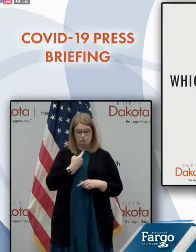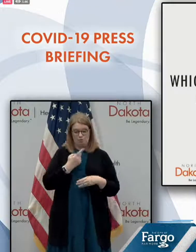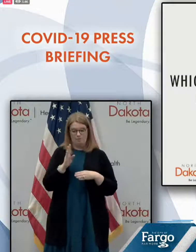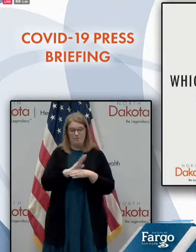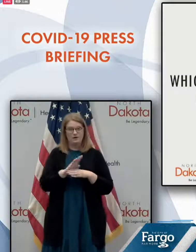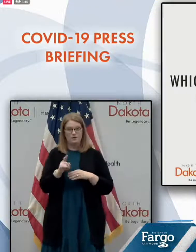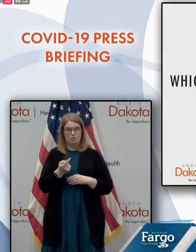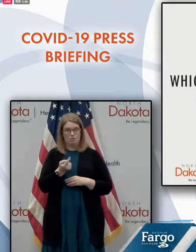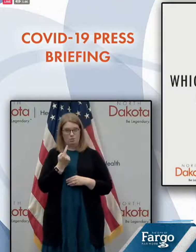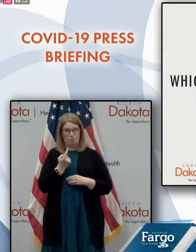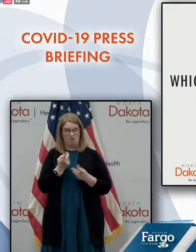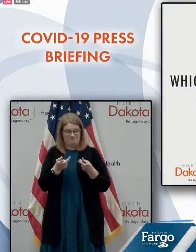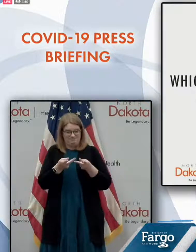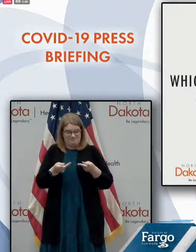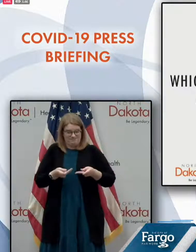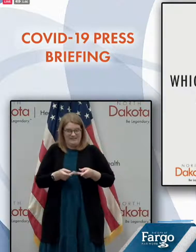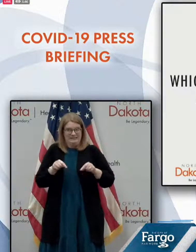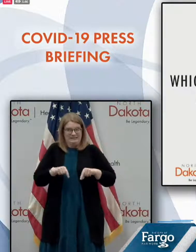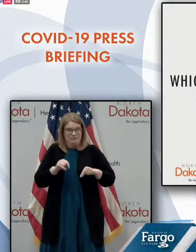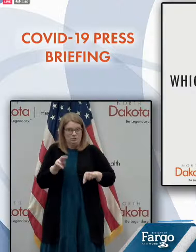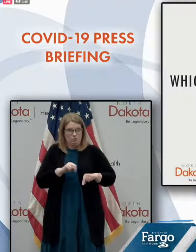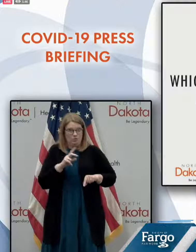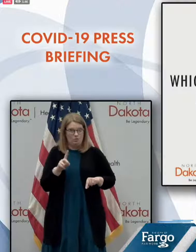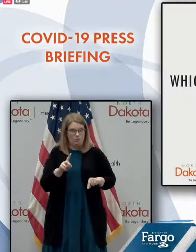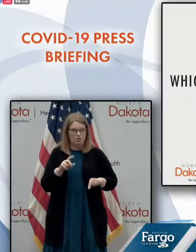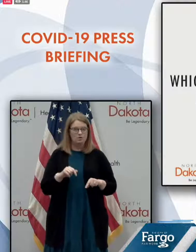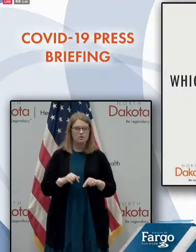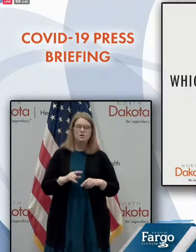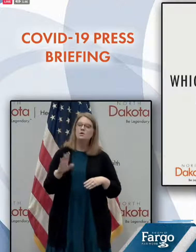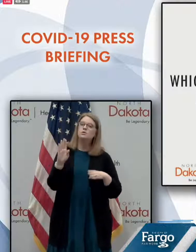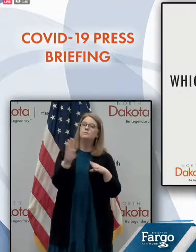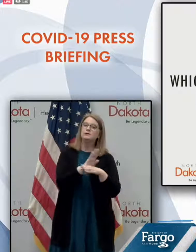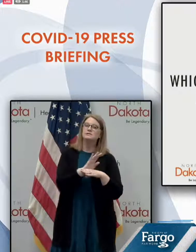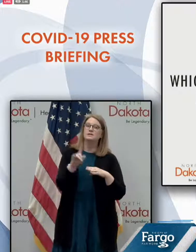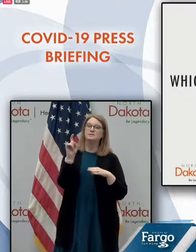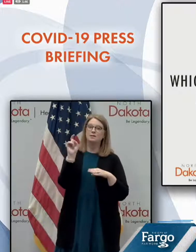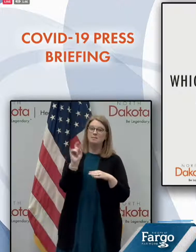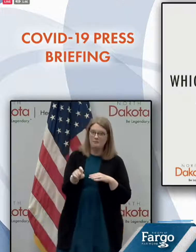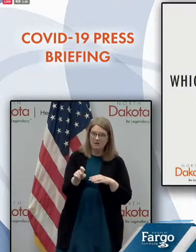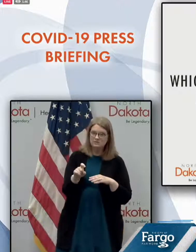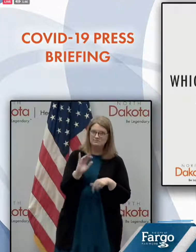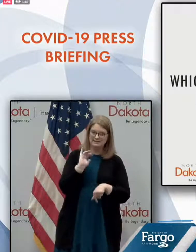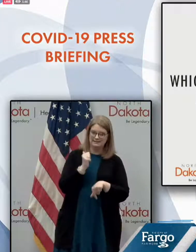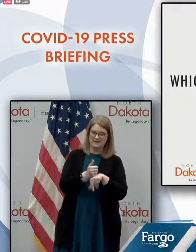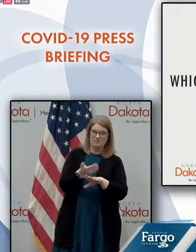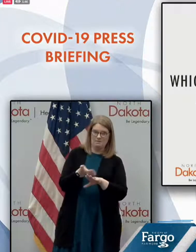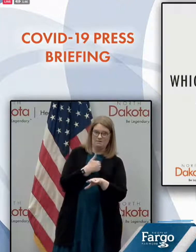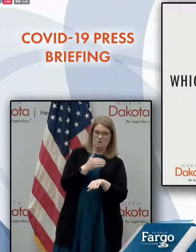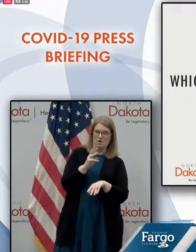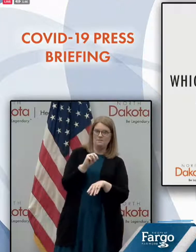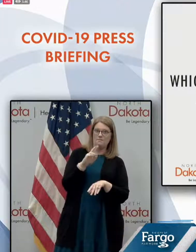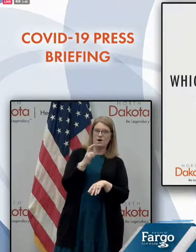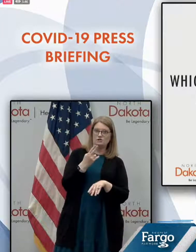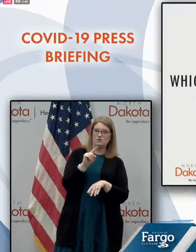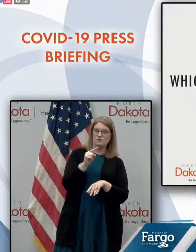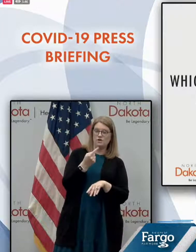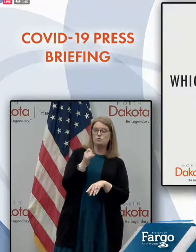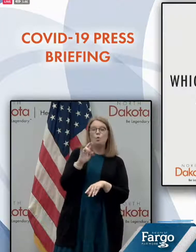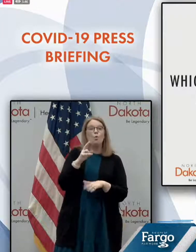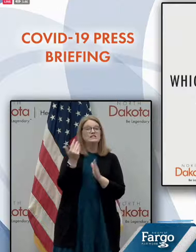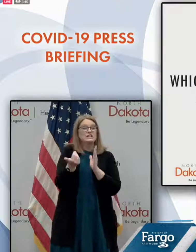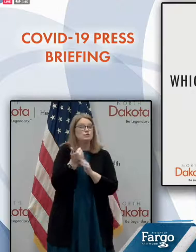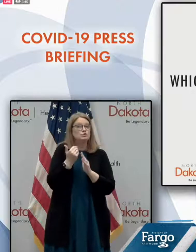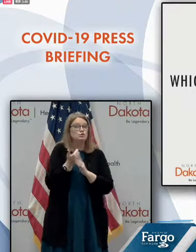least one physical presence in North Dakota. Your business must have been viable prior to March 1st, or is a new